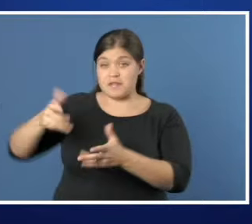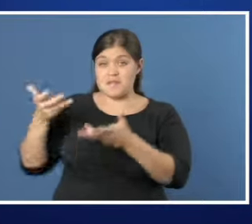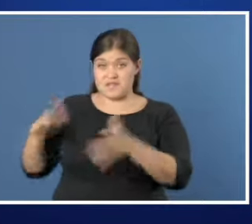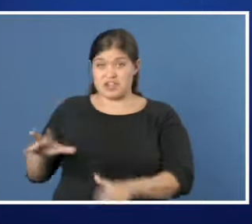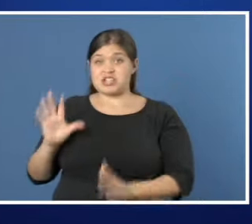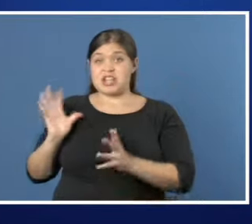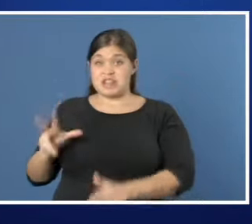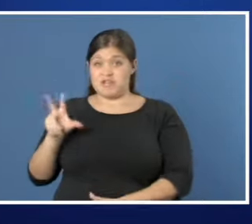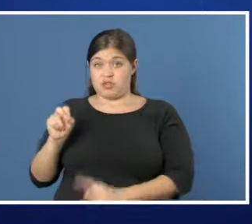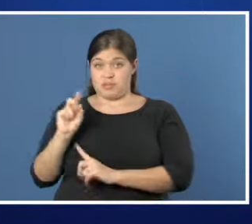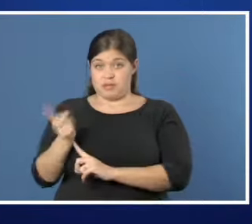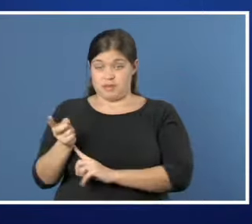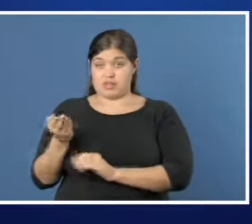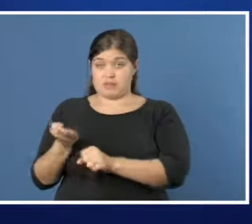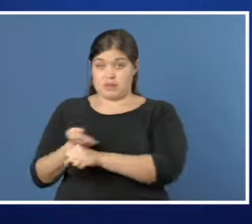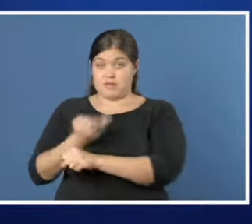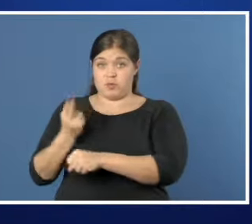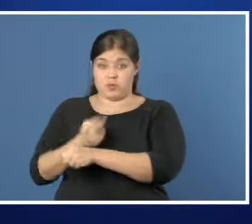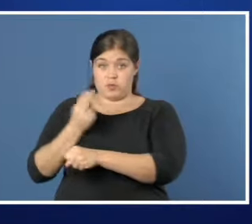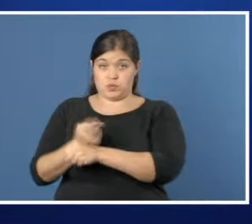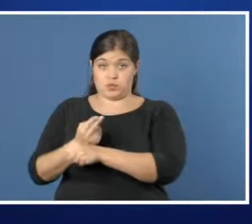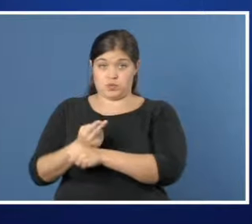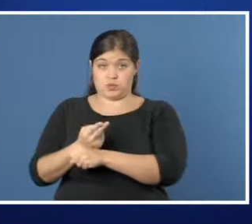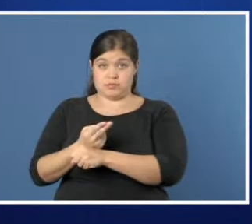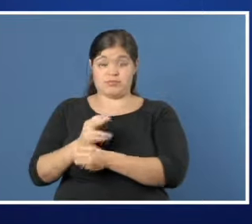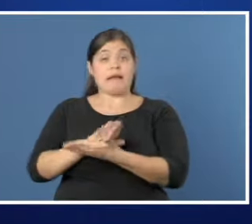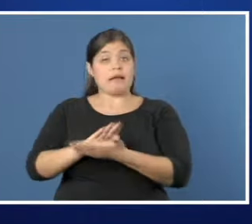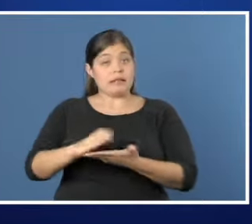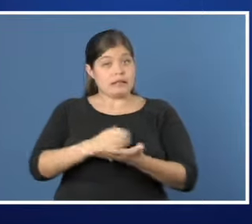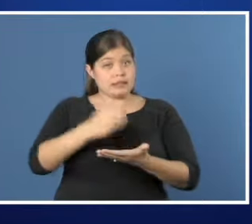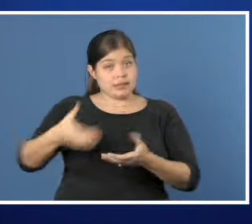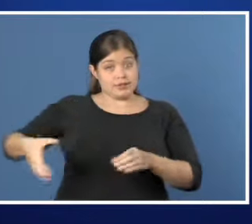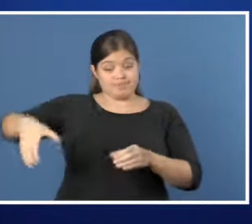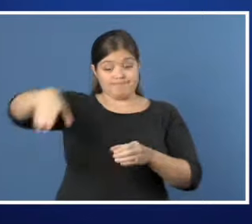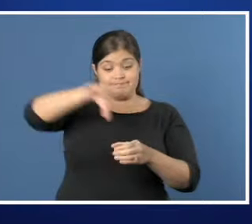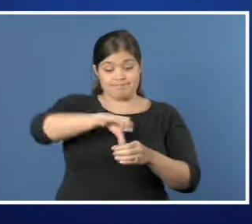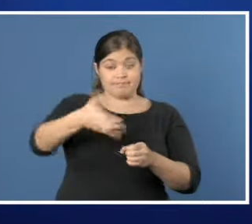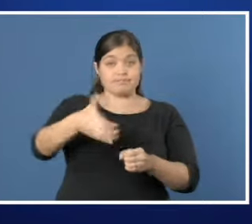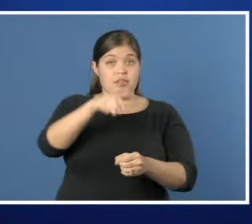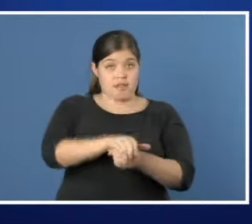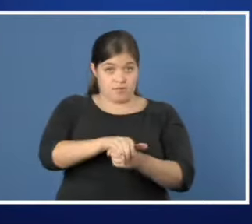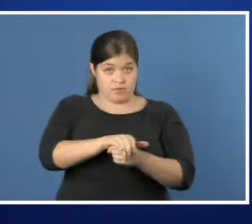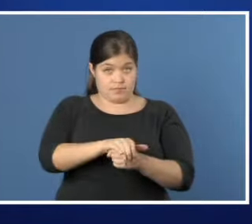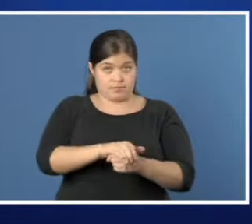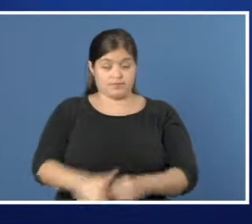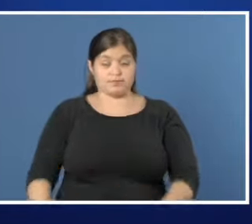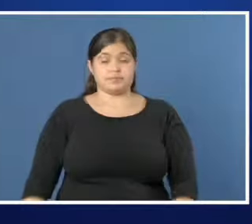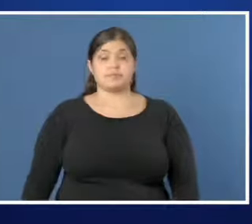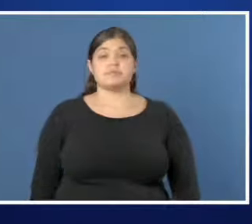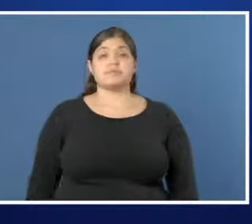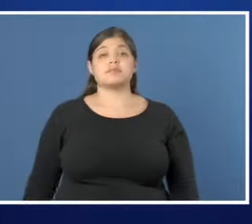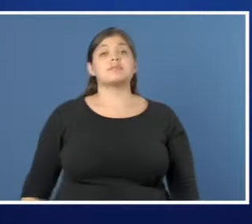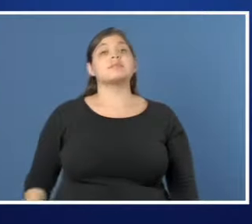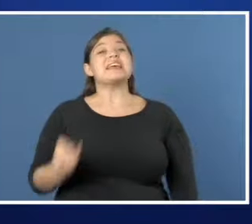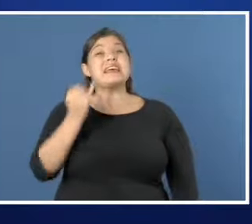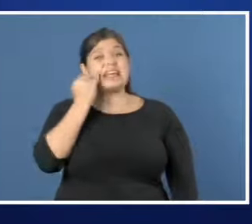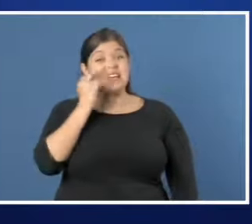30 minutes before you use it. Store disinfected water in clean containers with